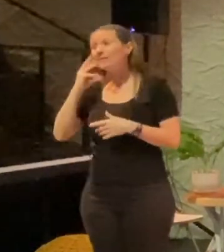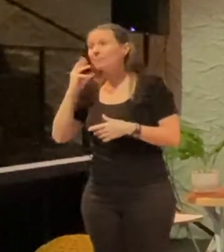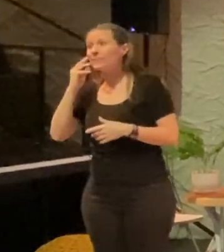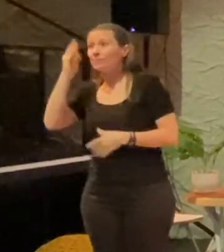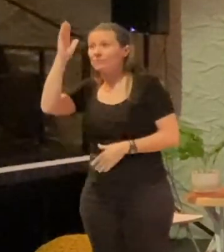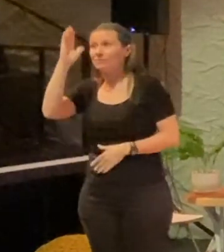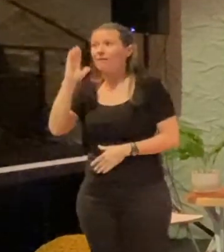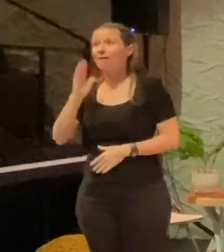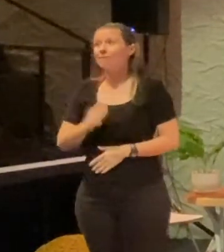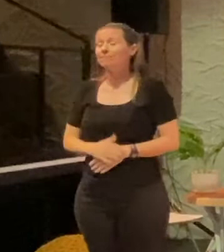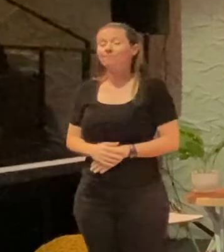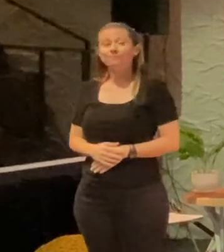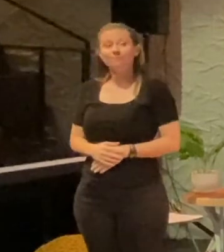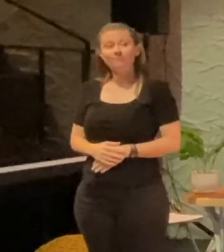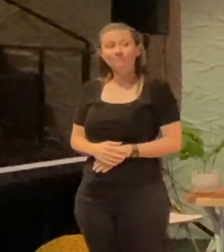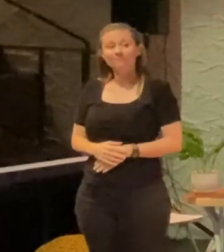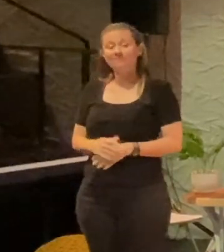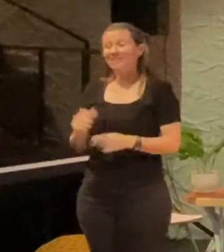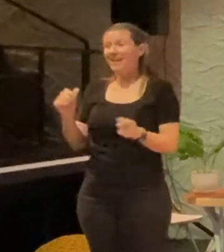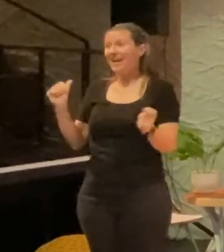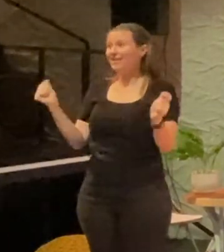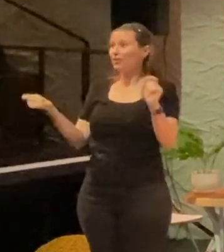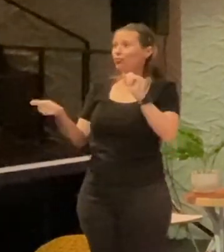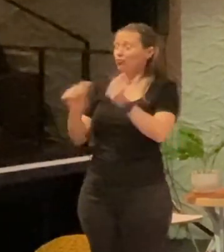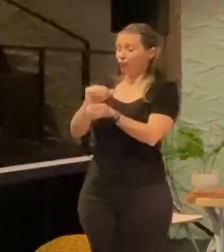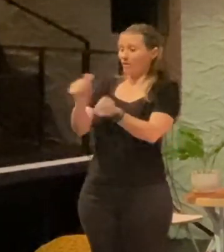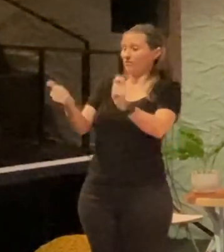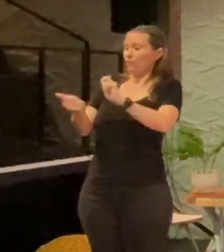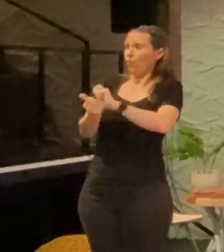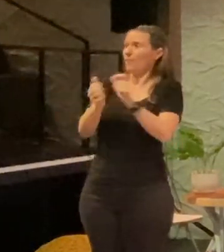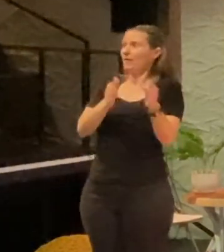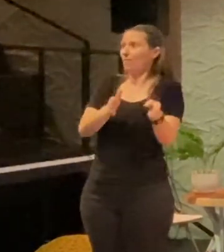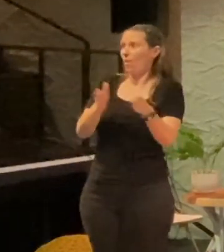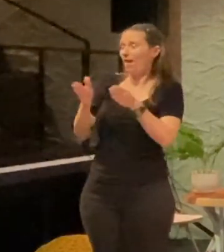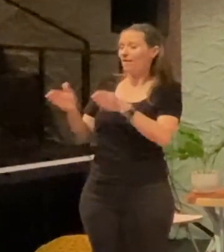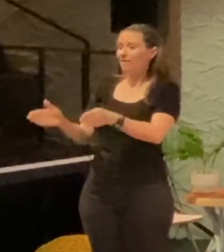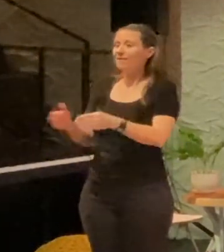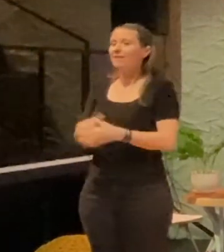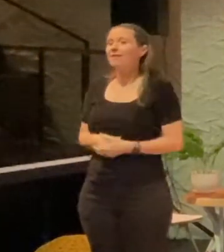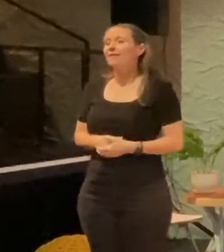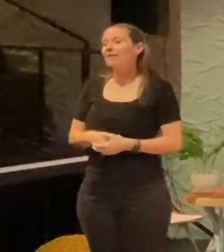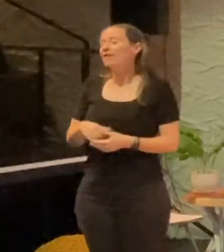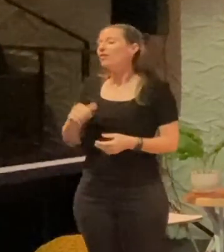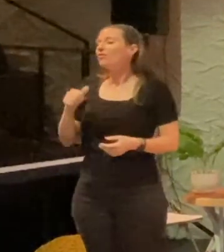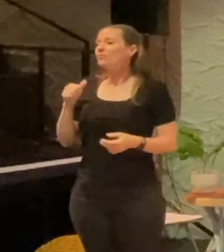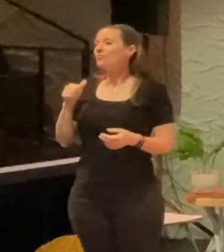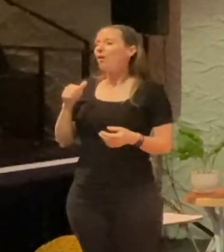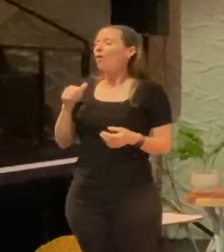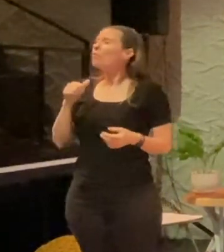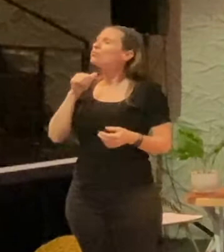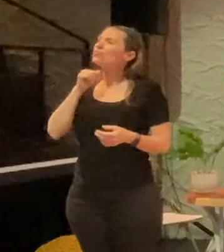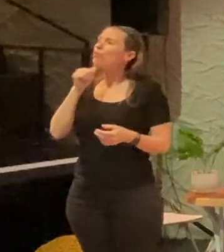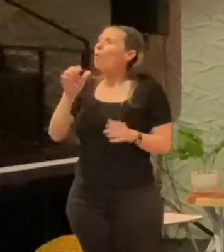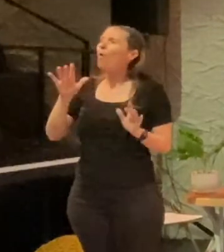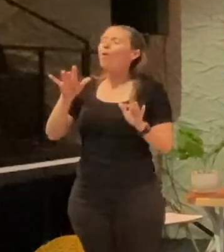God in a transformative way. Do not settle for just reading the